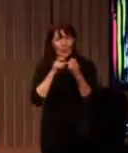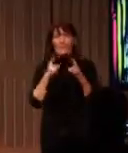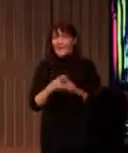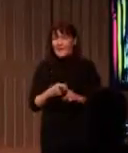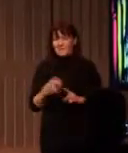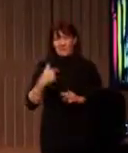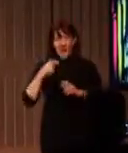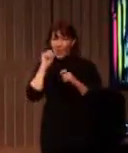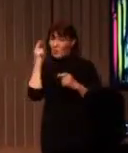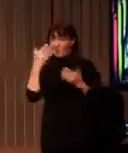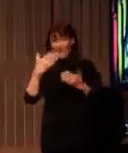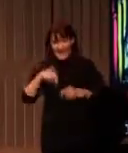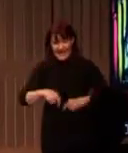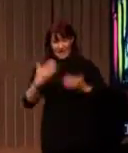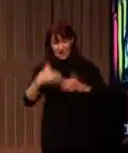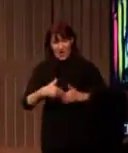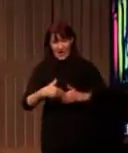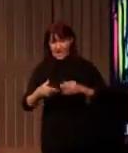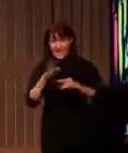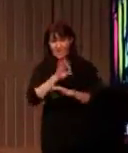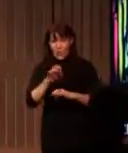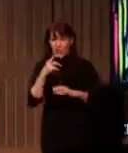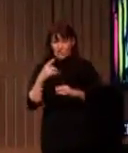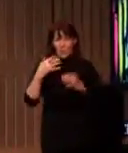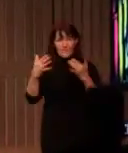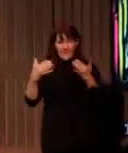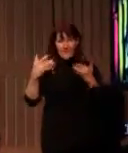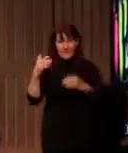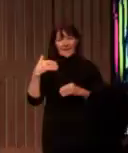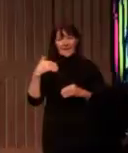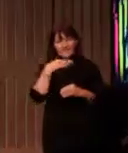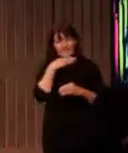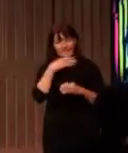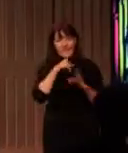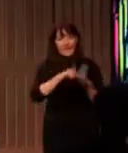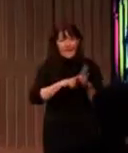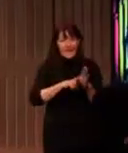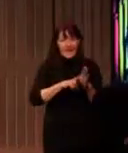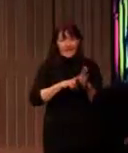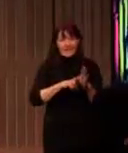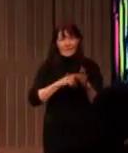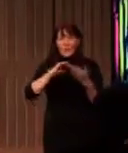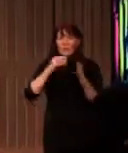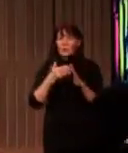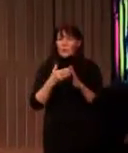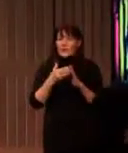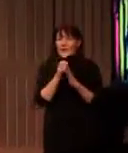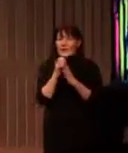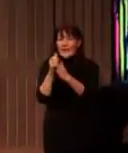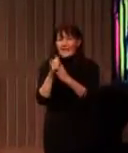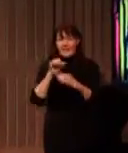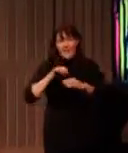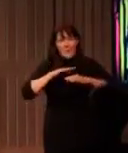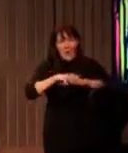I wouldn't be here tonight if not for the many decades of hard work by so many of our community leaders whose blood, sweat and tears created